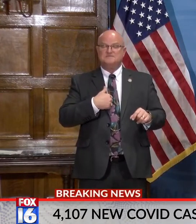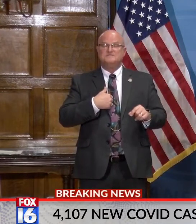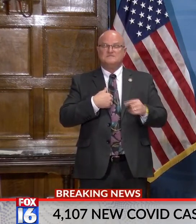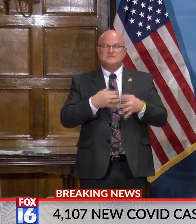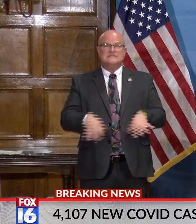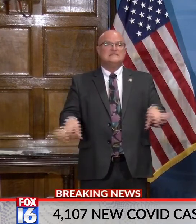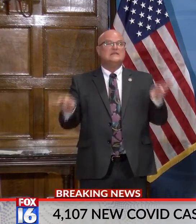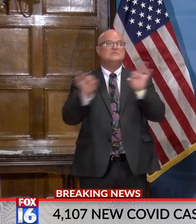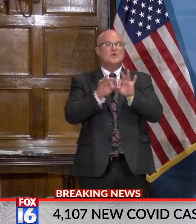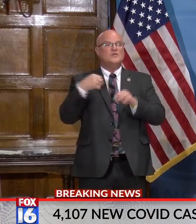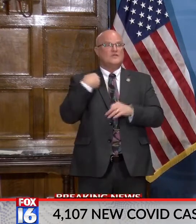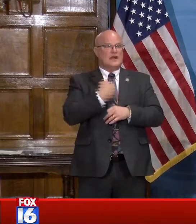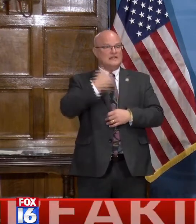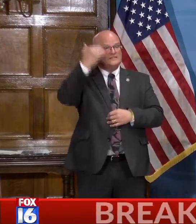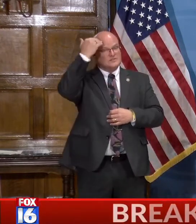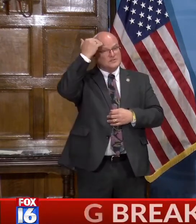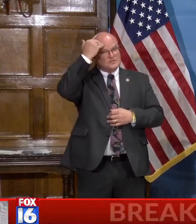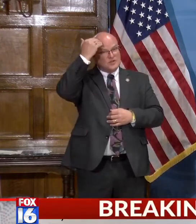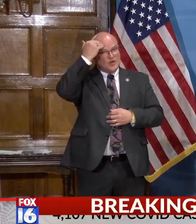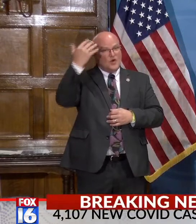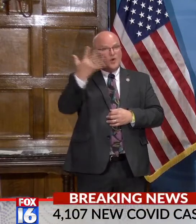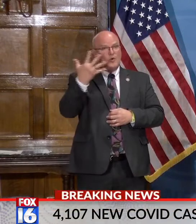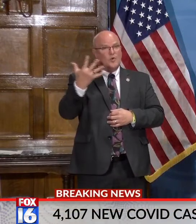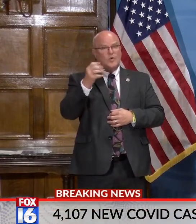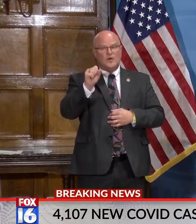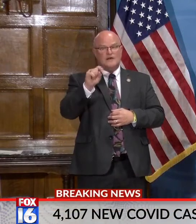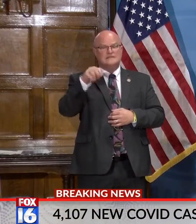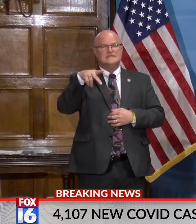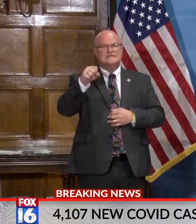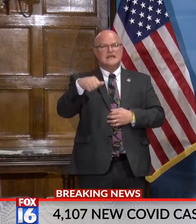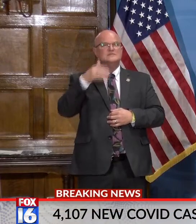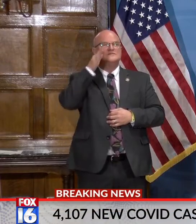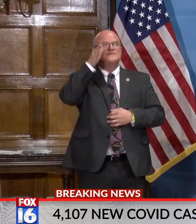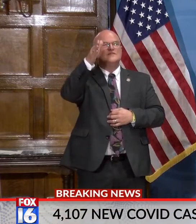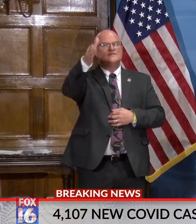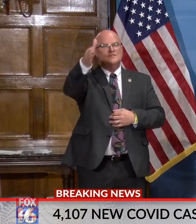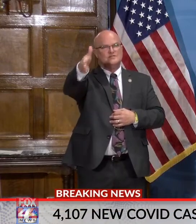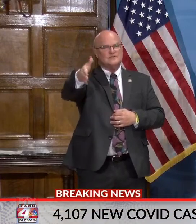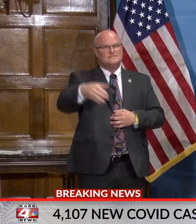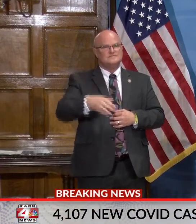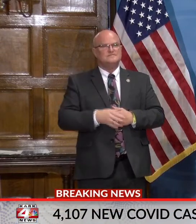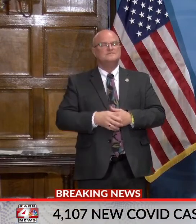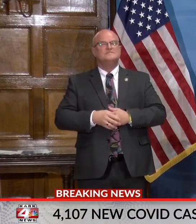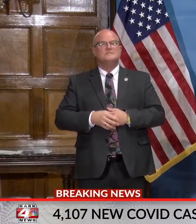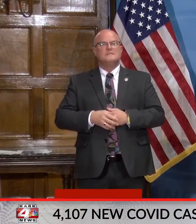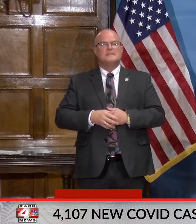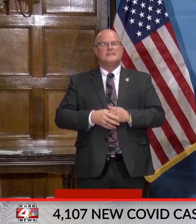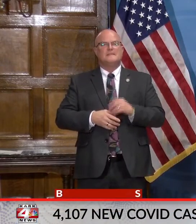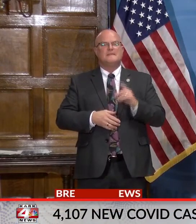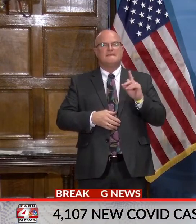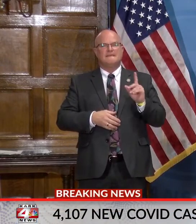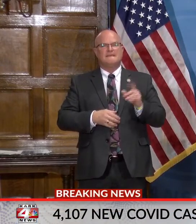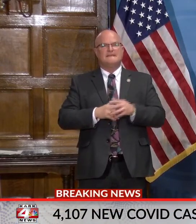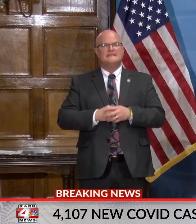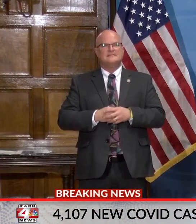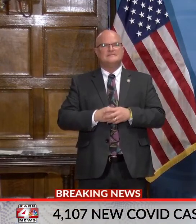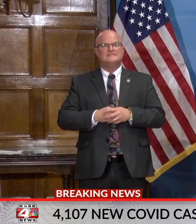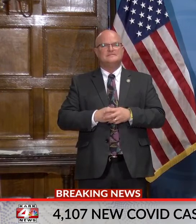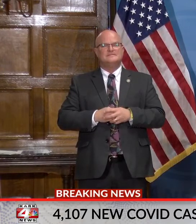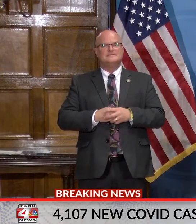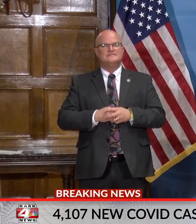very important for us to know what steps to take in the future. Next question. Hey, Governor, this is Josh White.